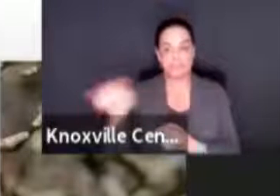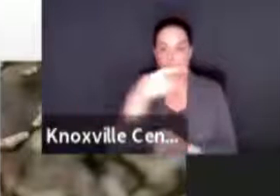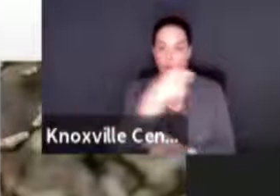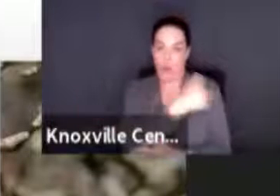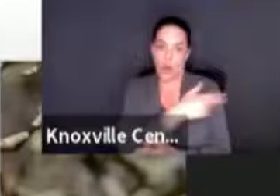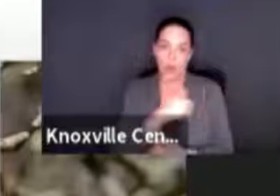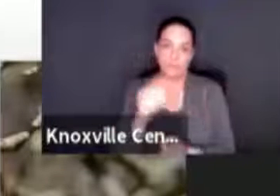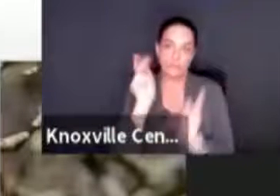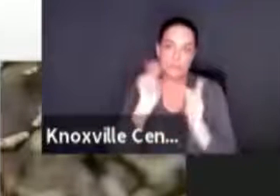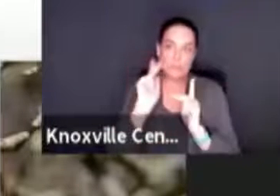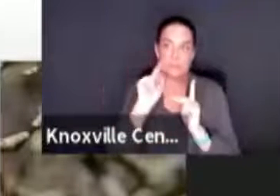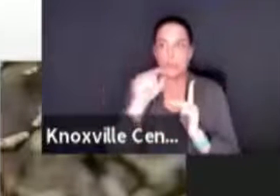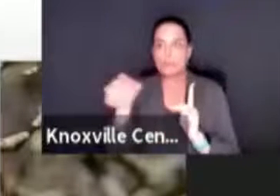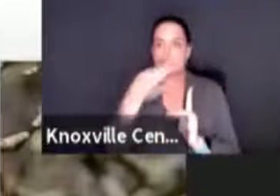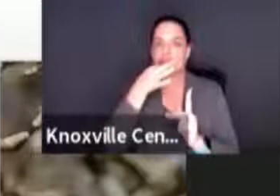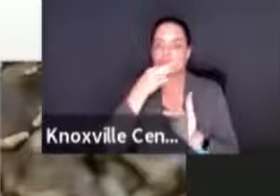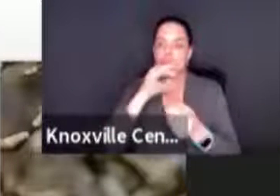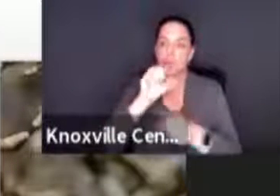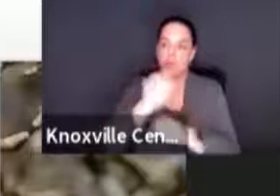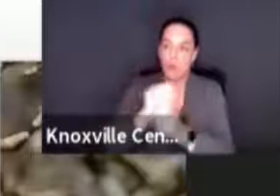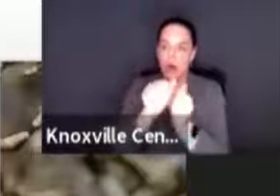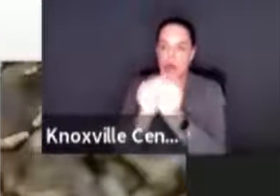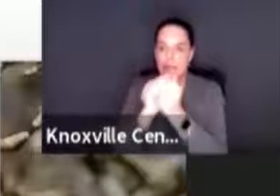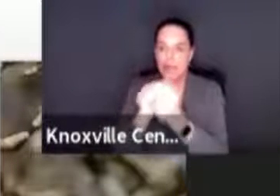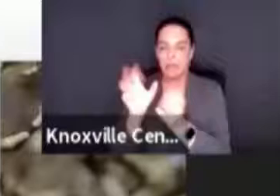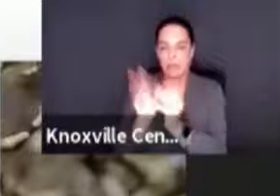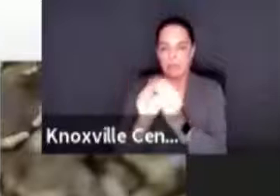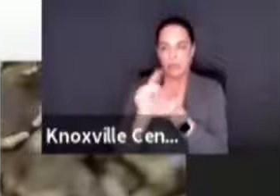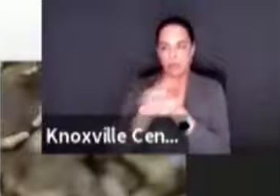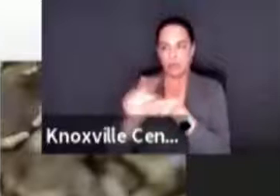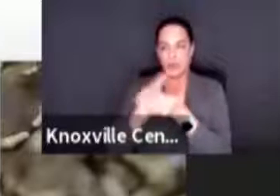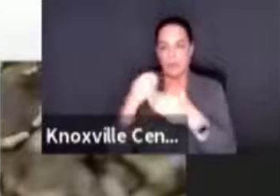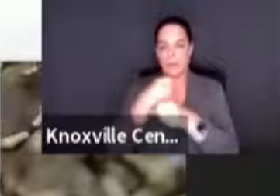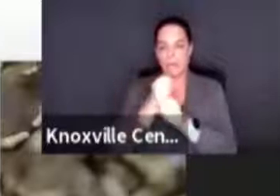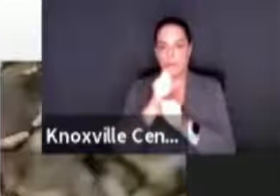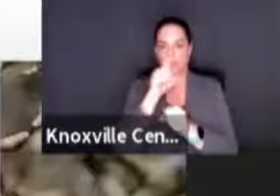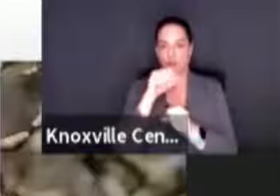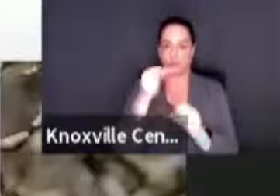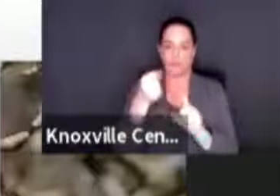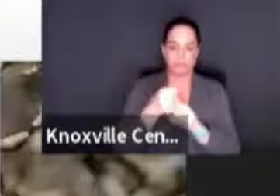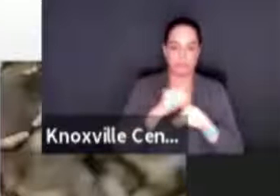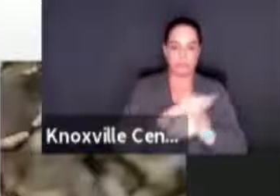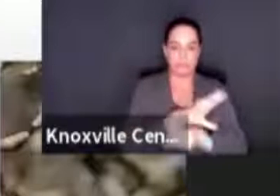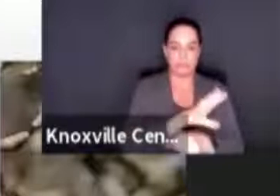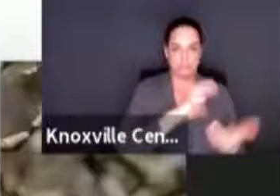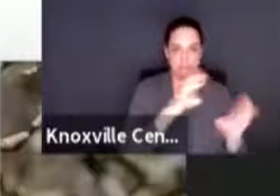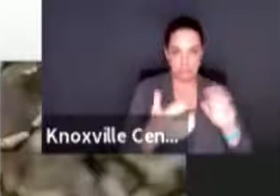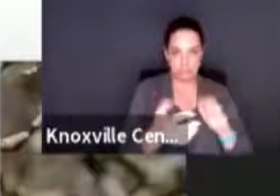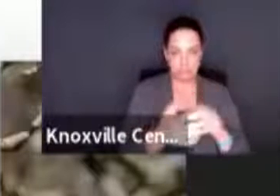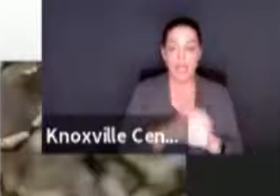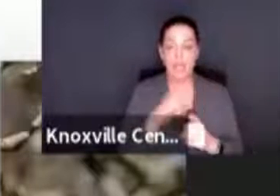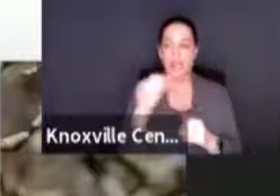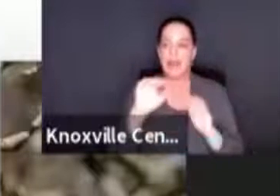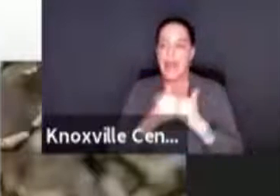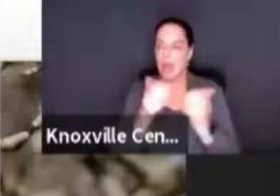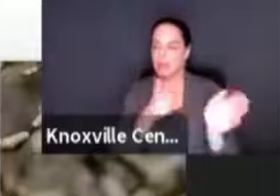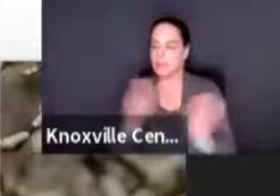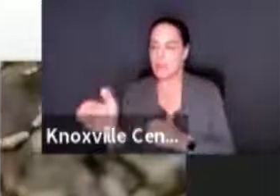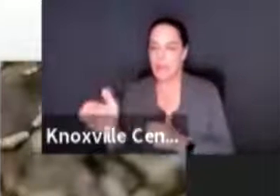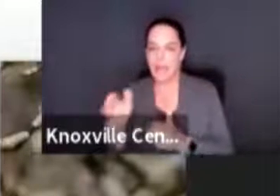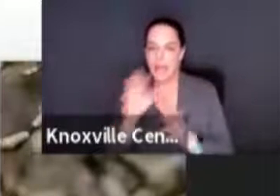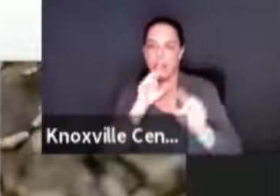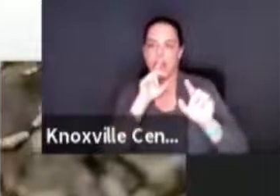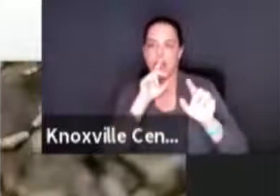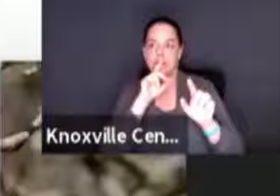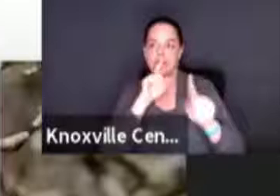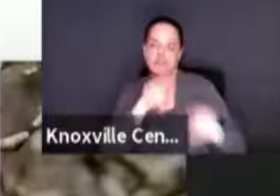routinely, work together to ensure that no system is impacted disproportionately, and plan the response together to best serve the community. The decisions regarding